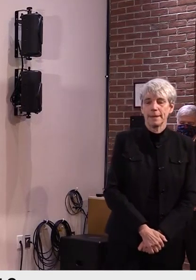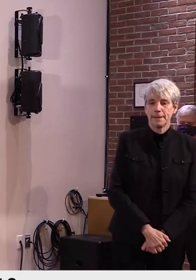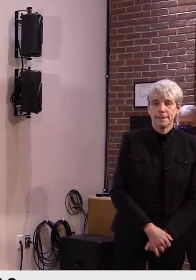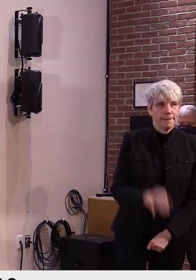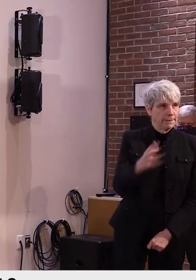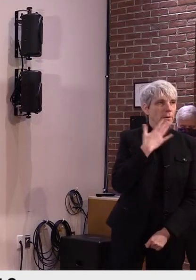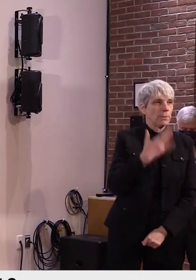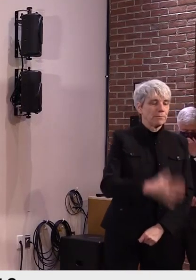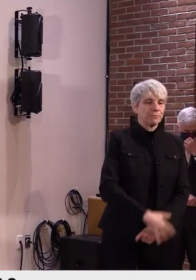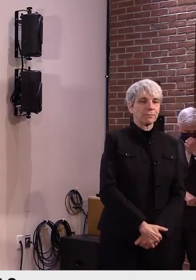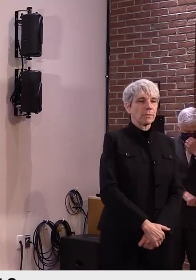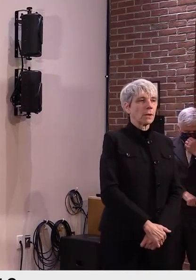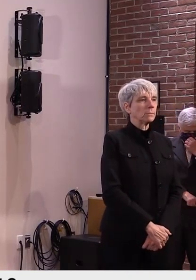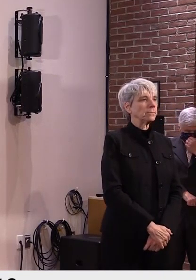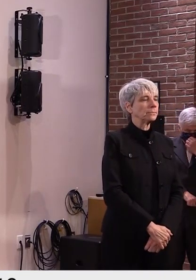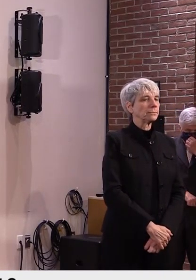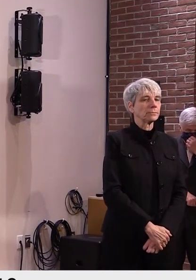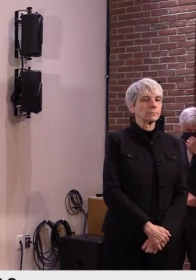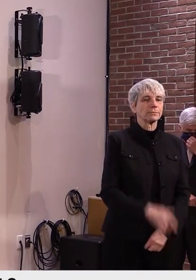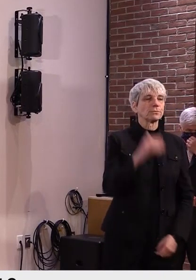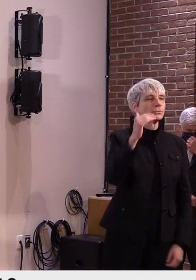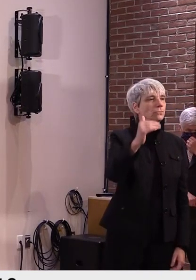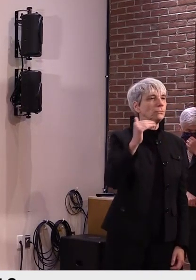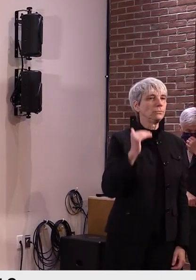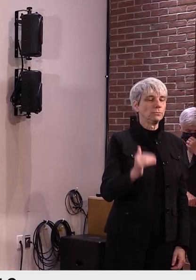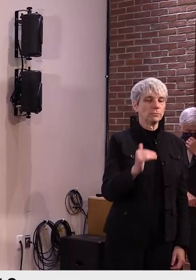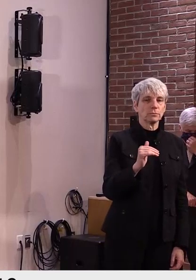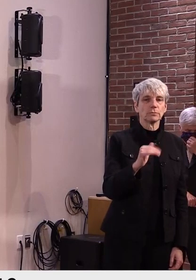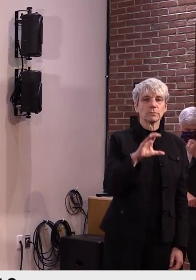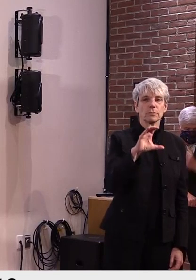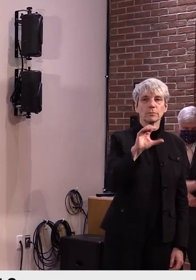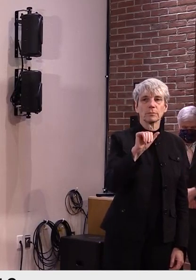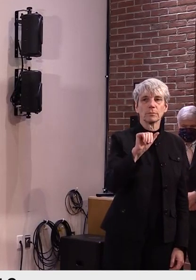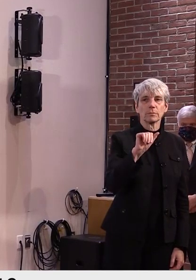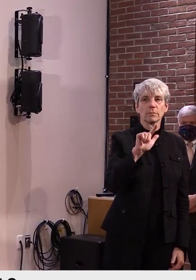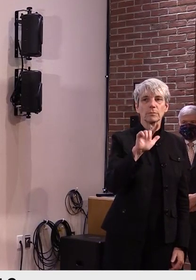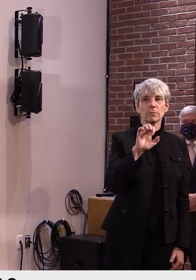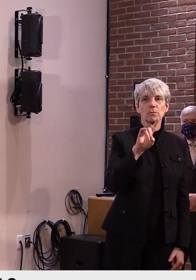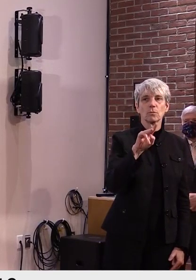Okay. Thank you. Thank you, Ed. Andrew, Caledonian Record.